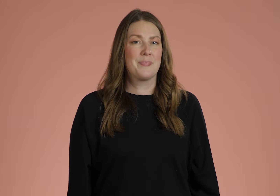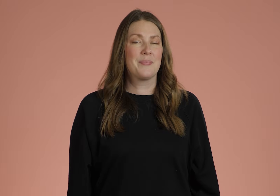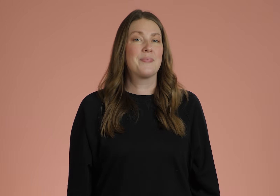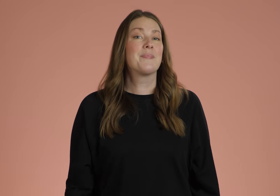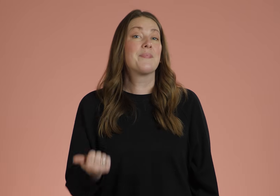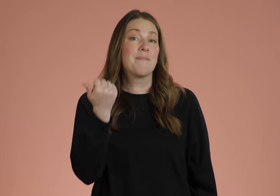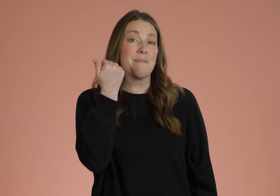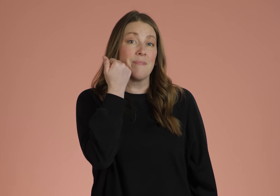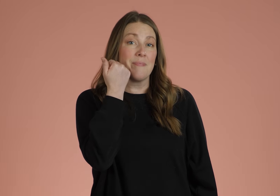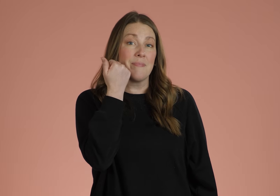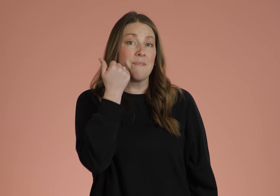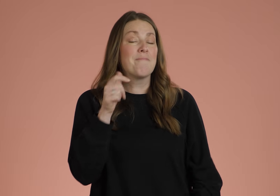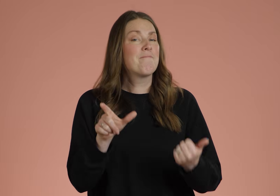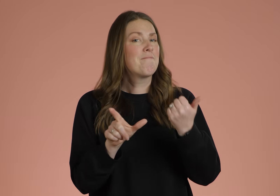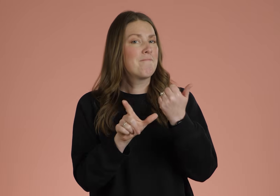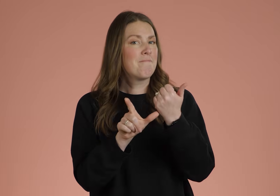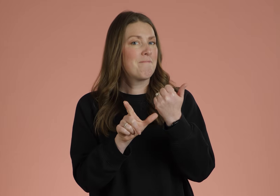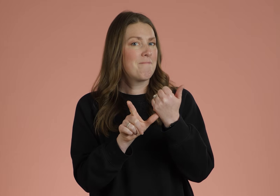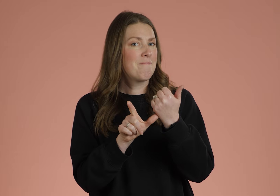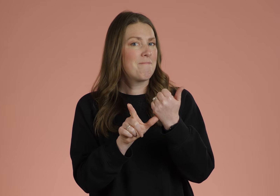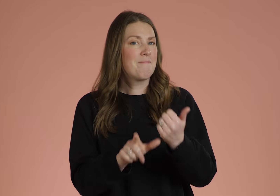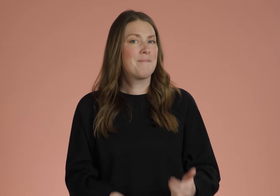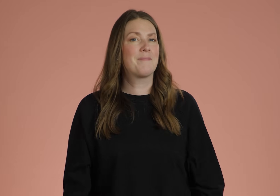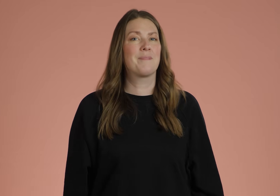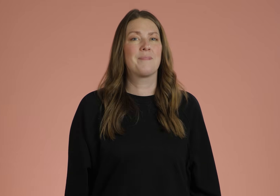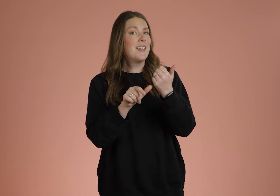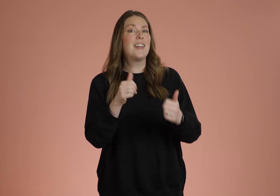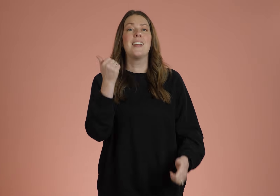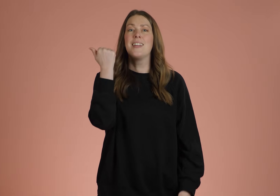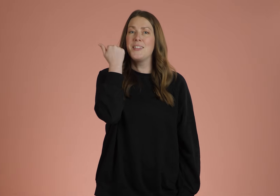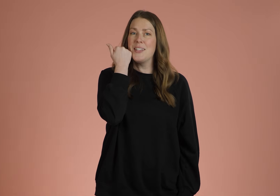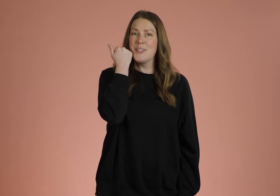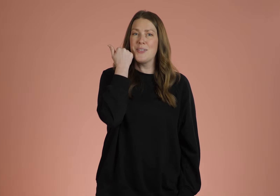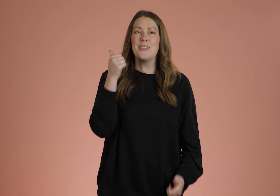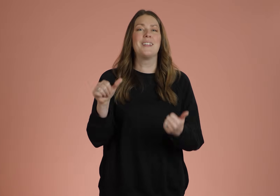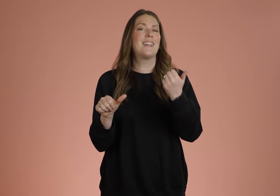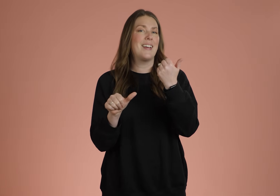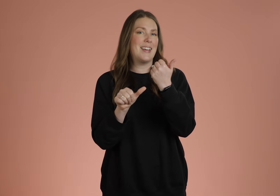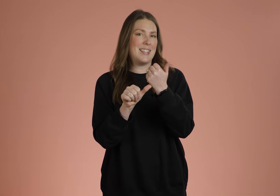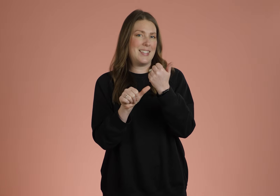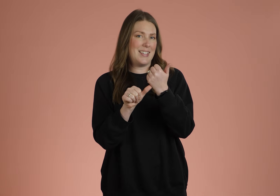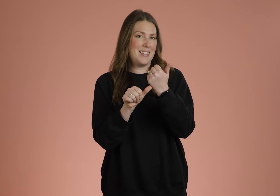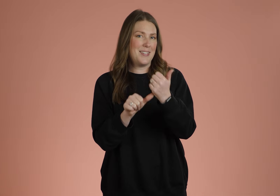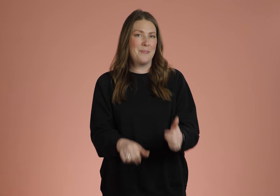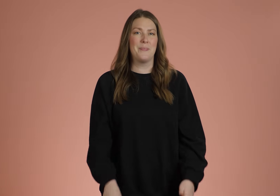you might also see assistant like this. Dental assistant.